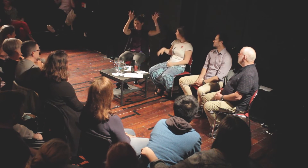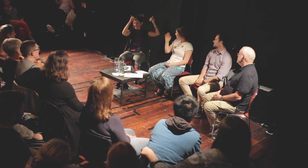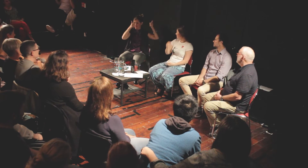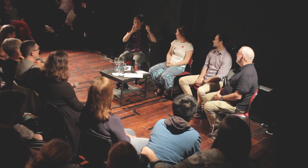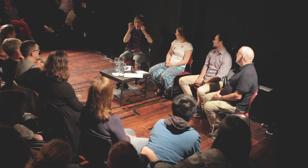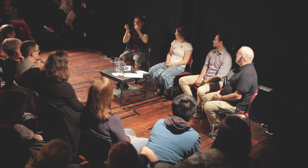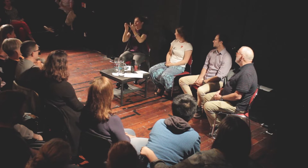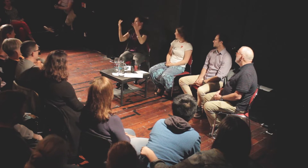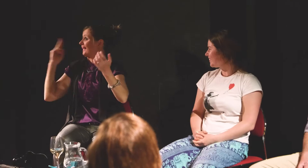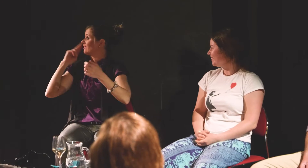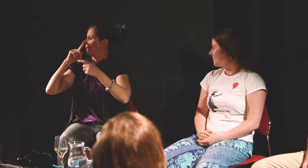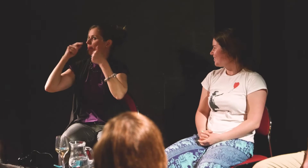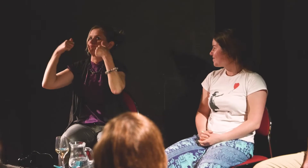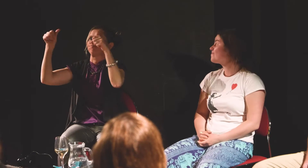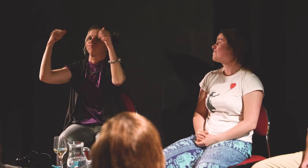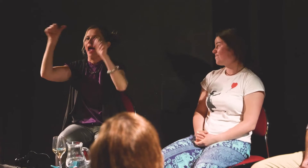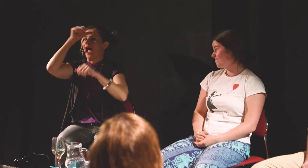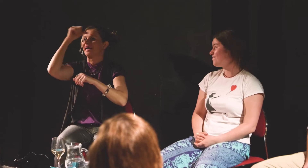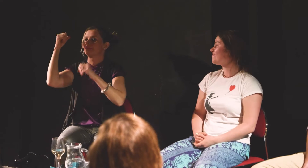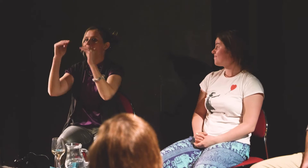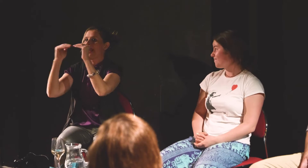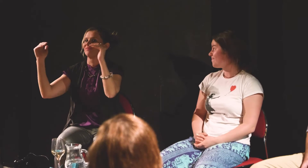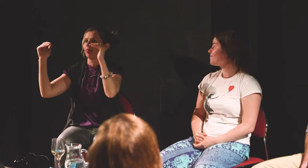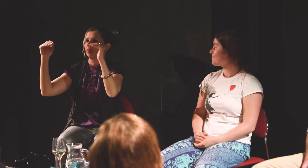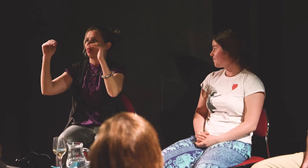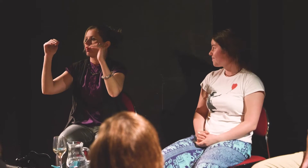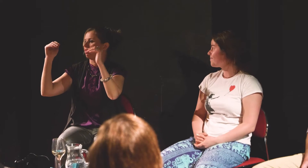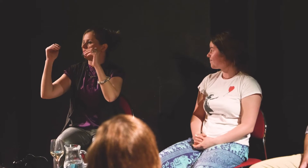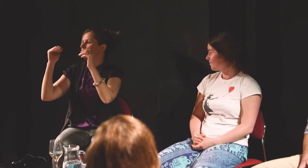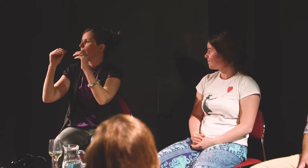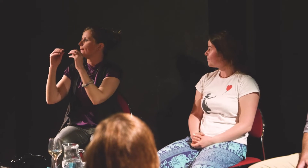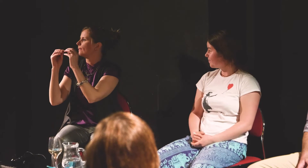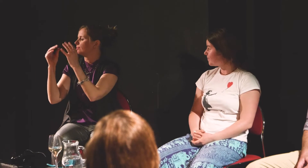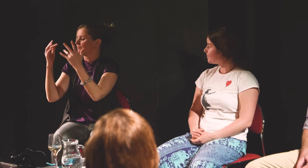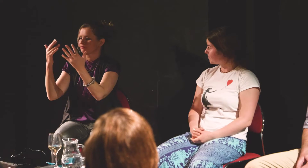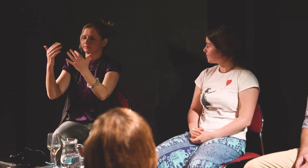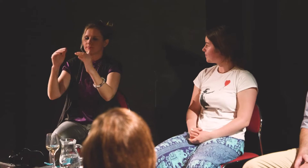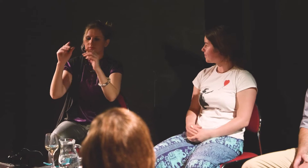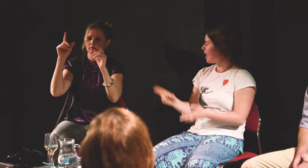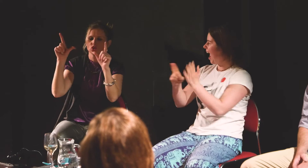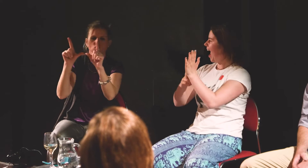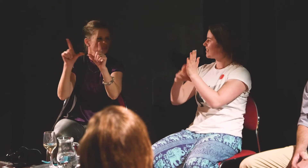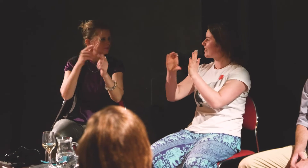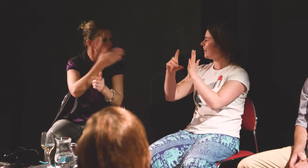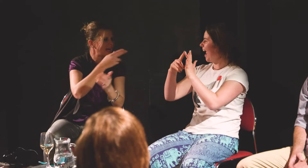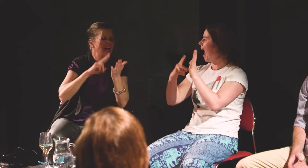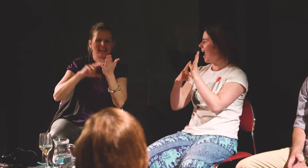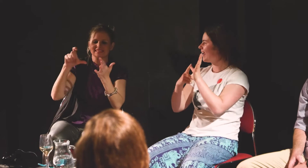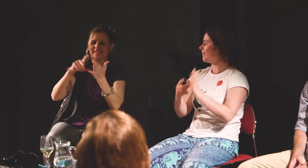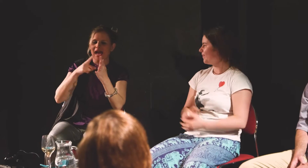done. So many deaf people have managed to achieve that academic level. That's NCEA,